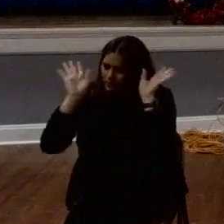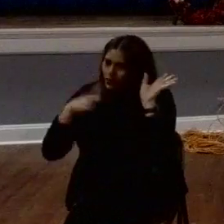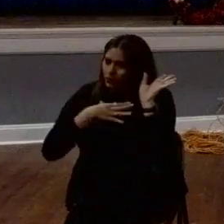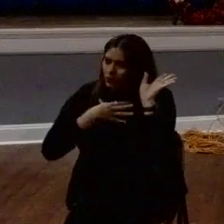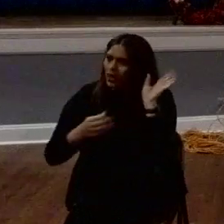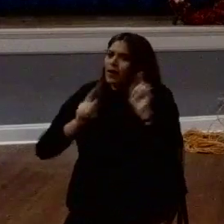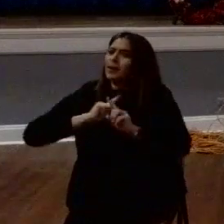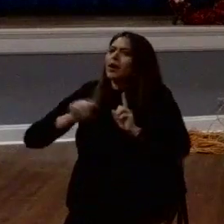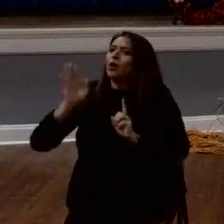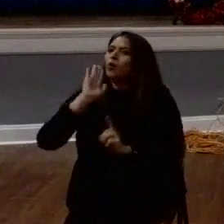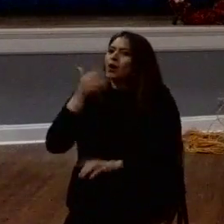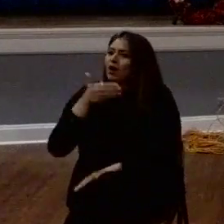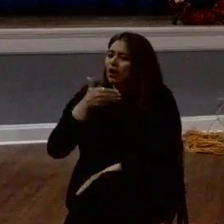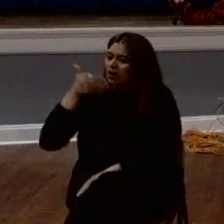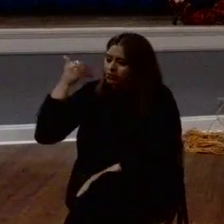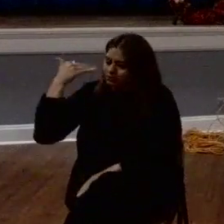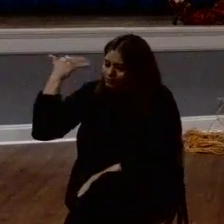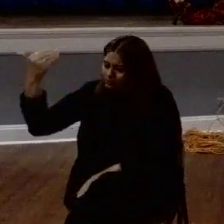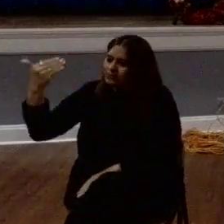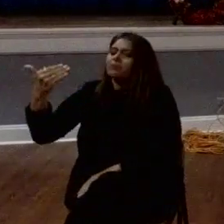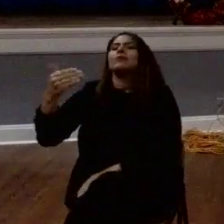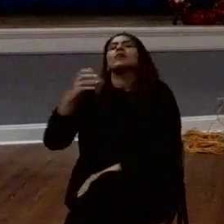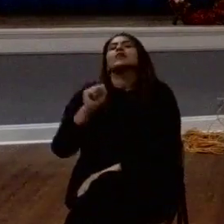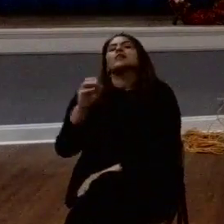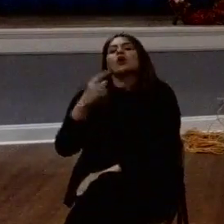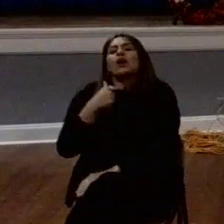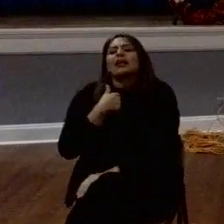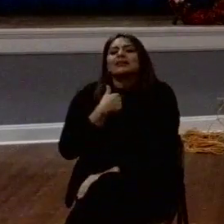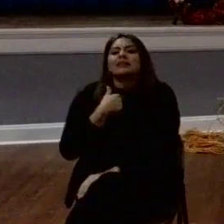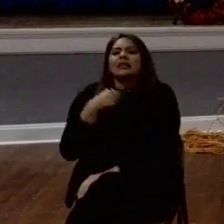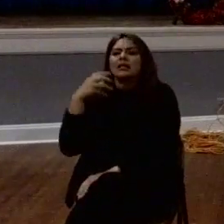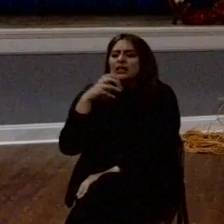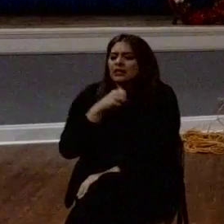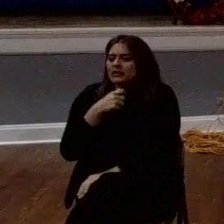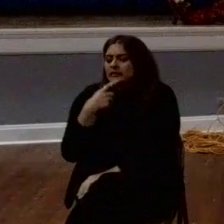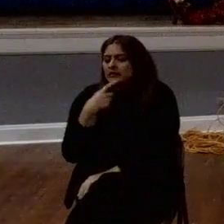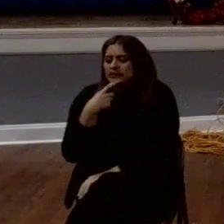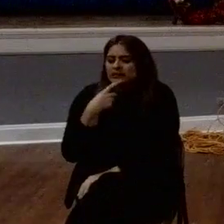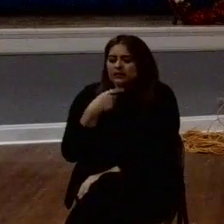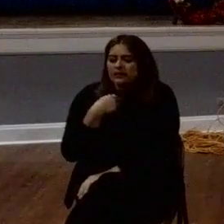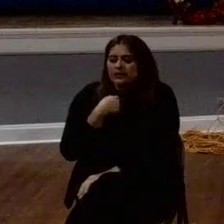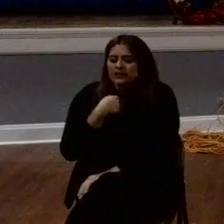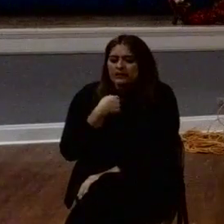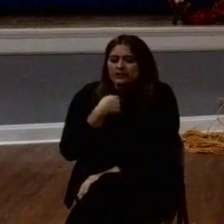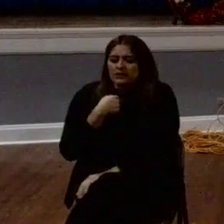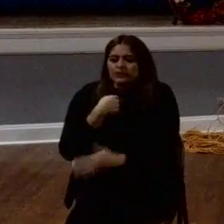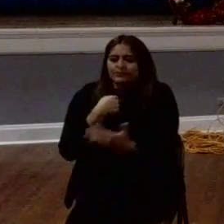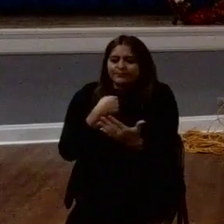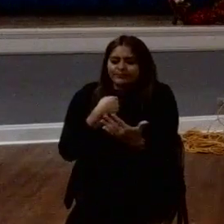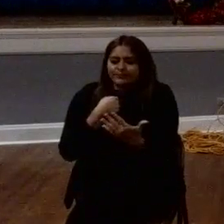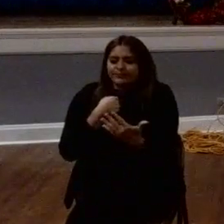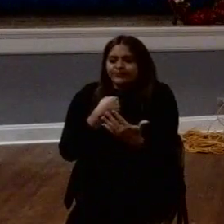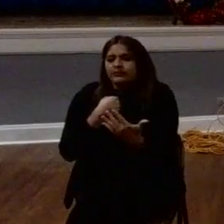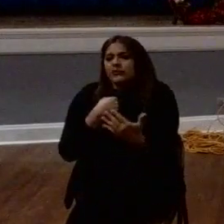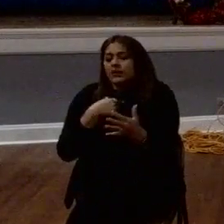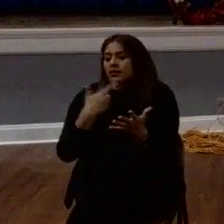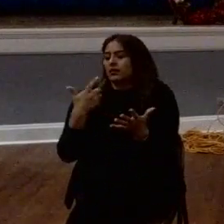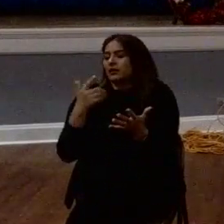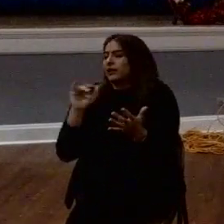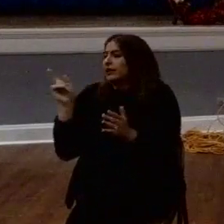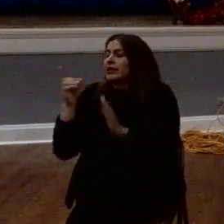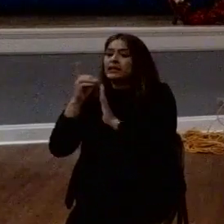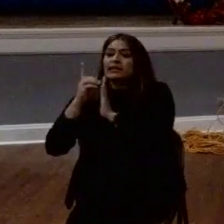be older sooner than later. And so I guess I was surprised that I mean, it's good to hear from an architect